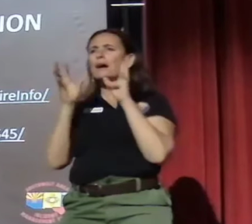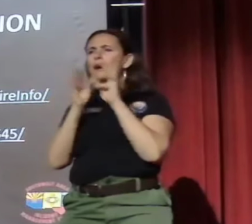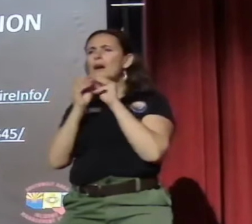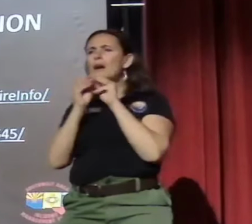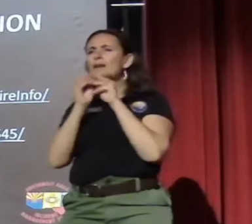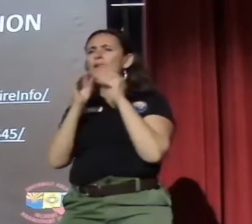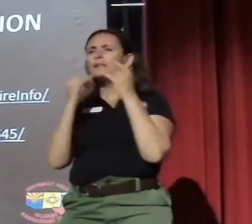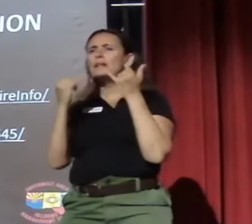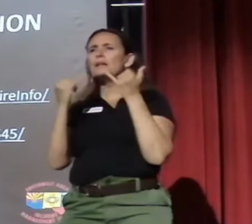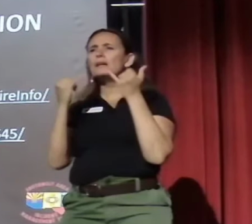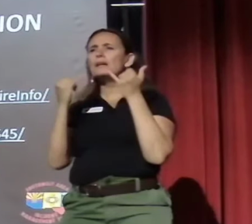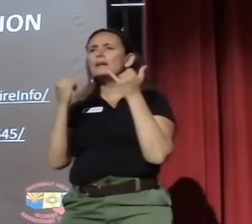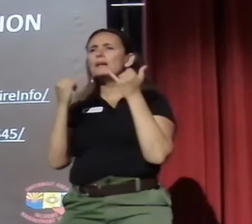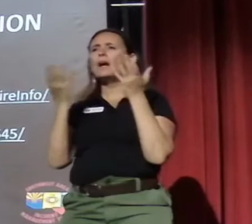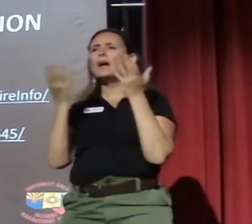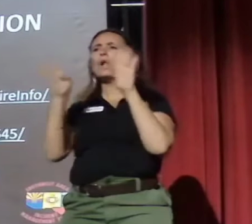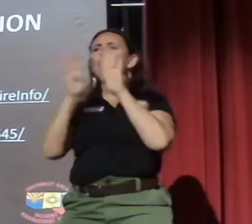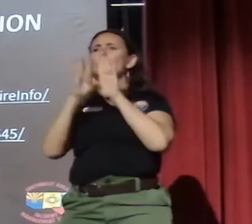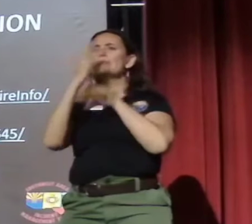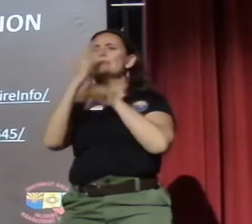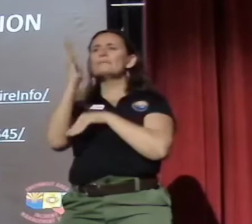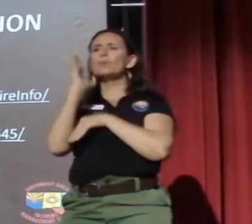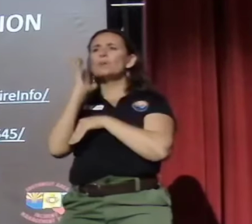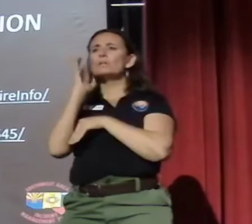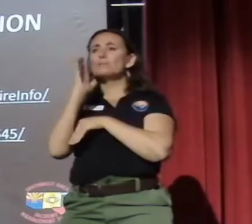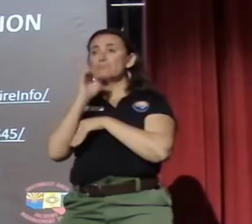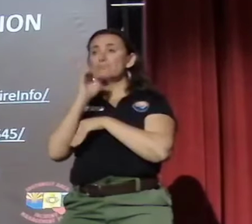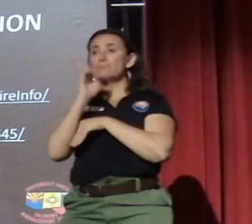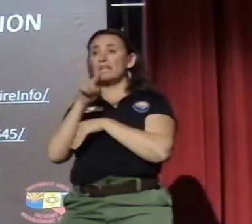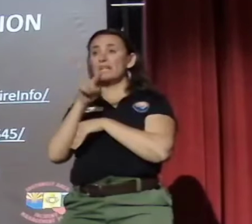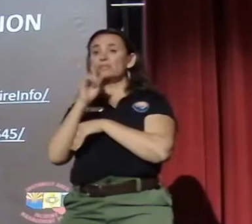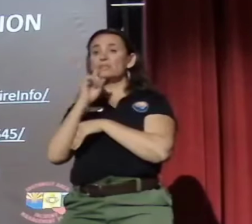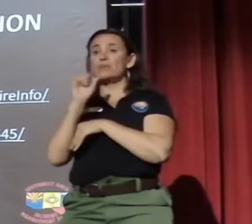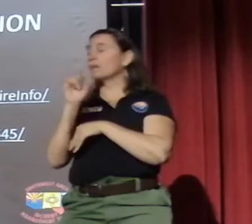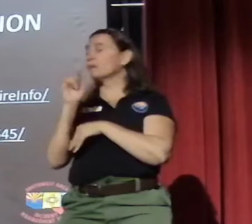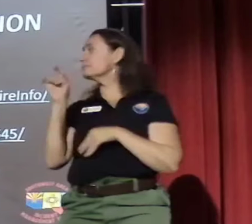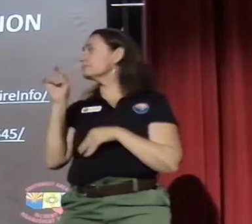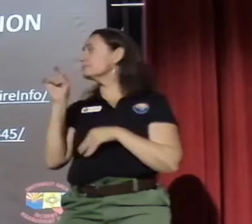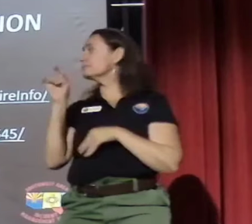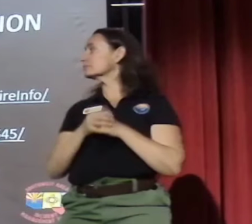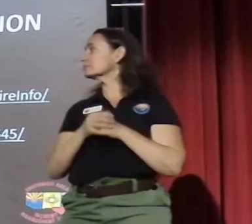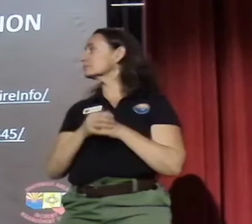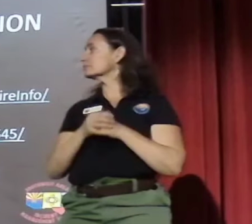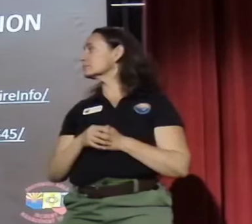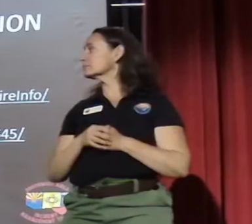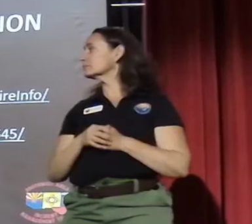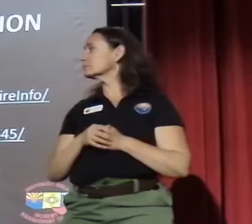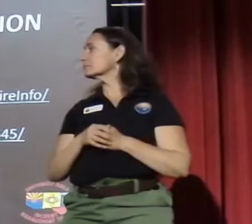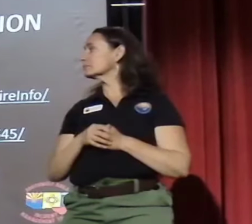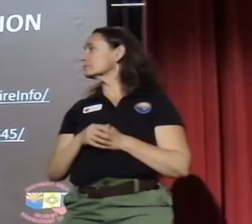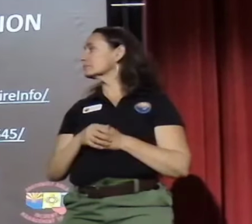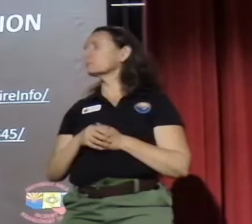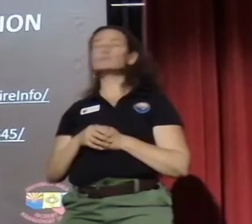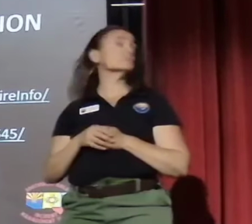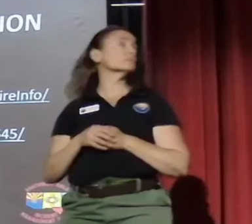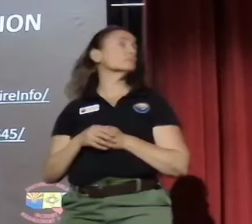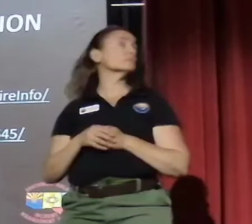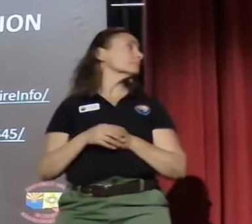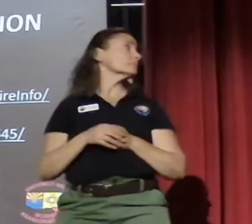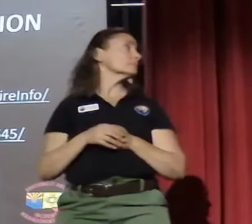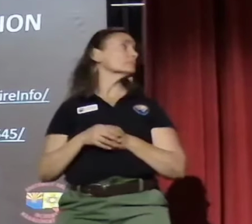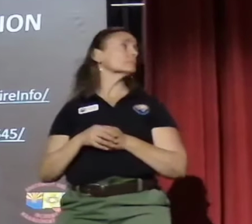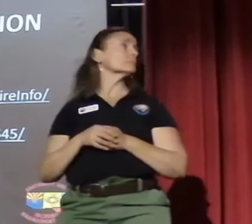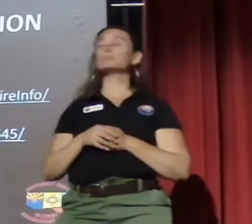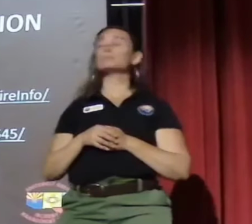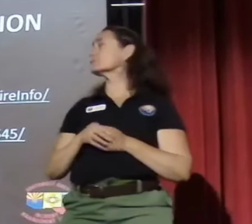the forest completely. Is there an answer to that now? So the question was, there was a meeting about closing the